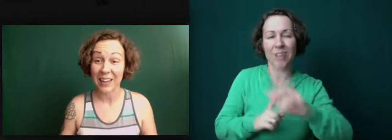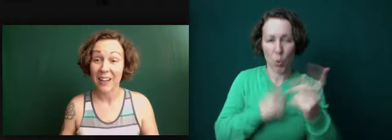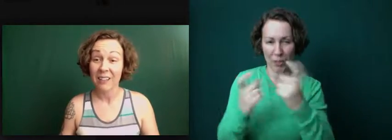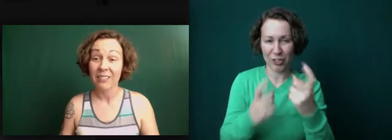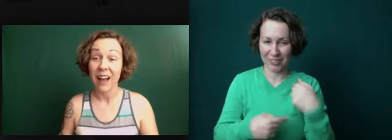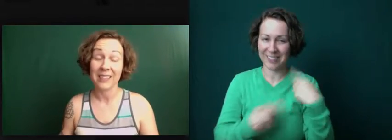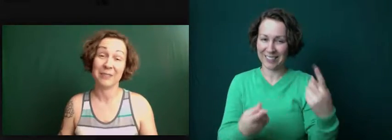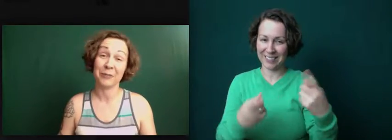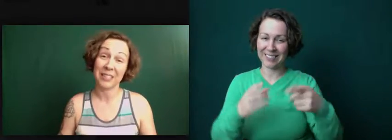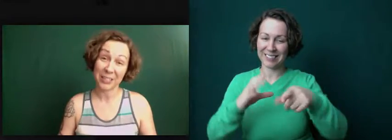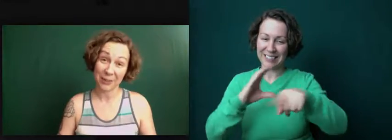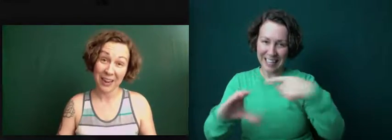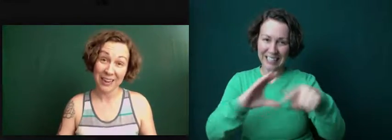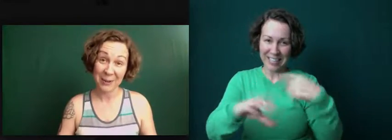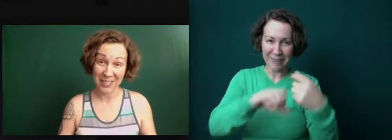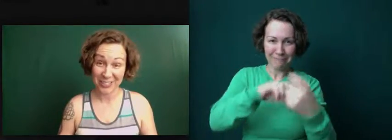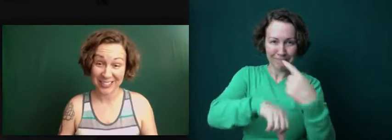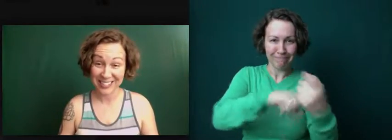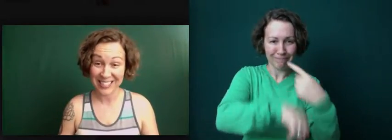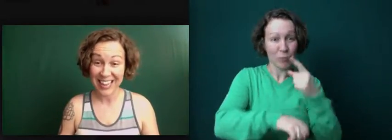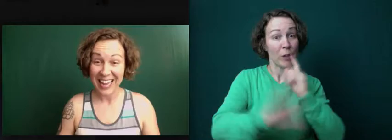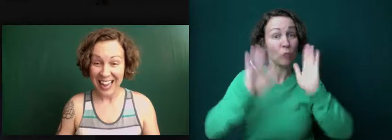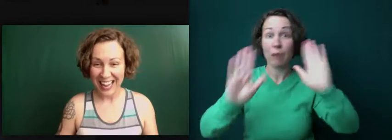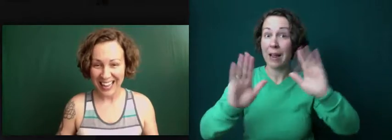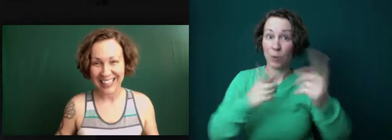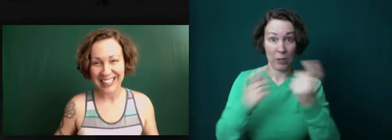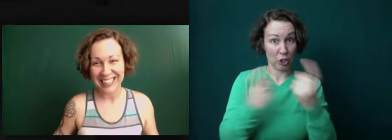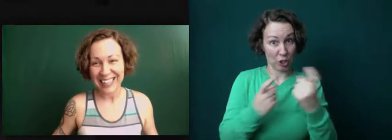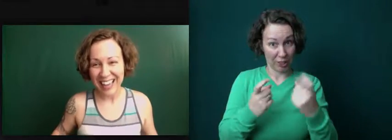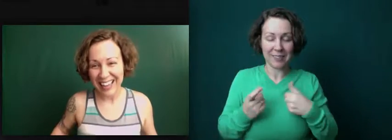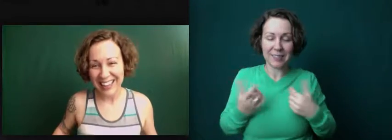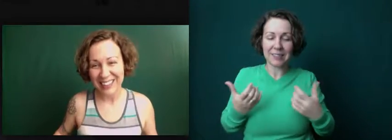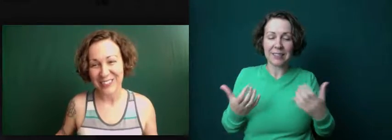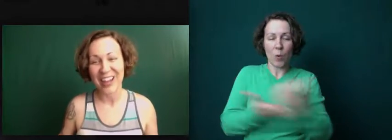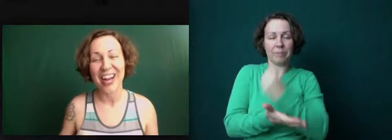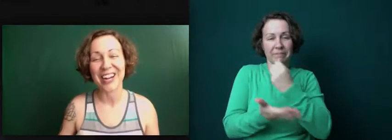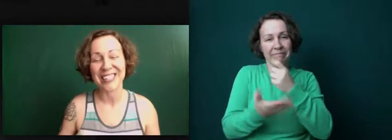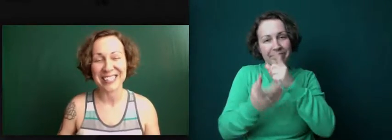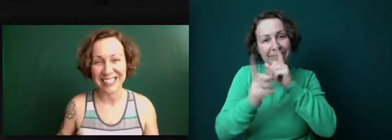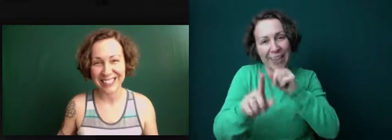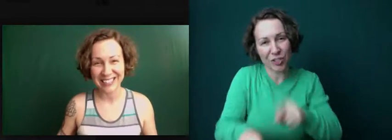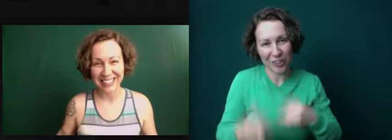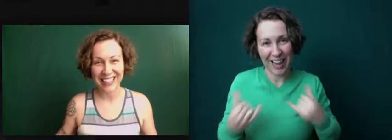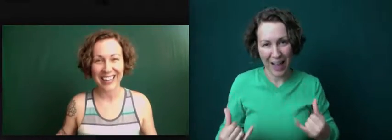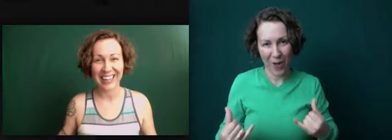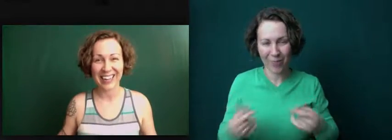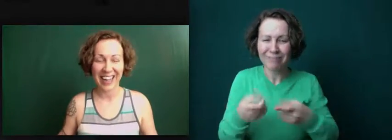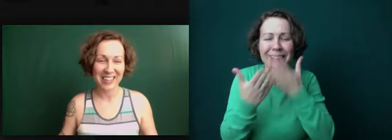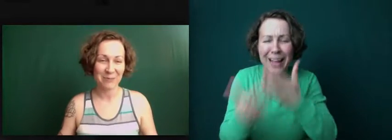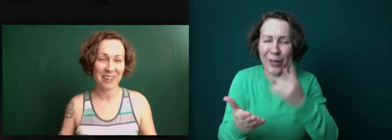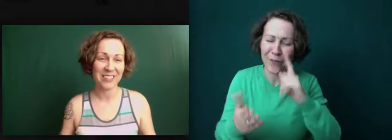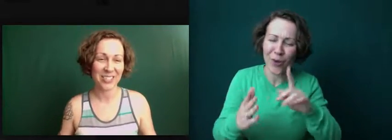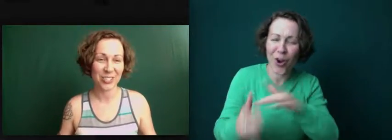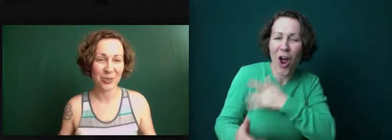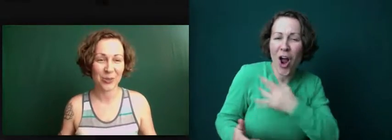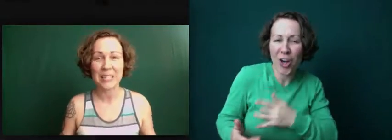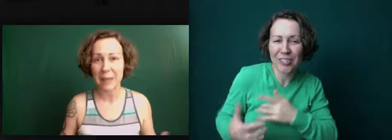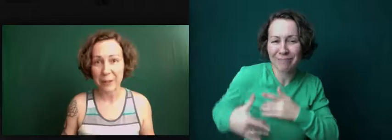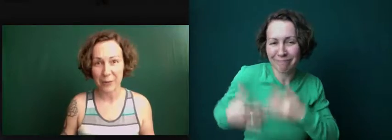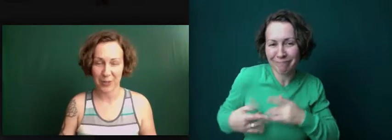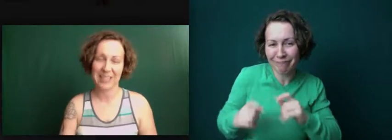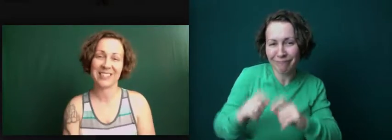getting lots of really great questions. And yay, thanks for the hearts. I just wanted